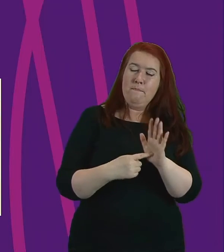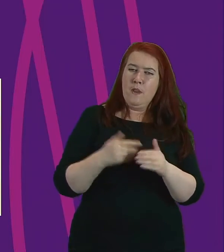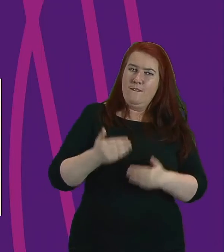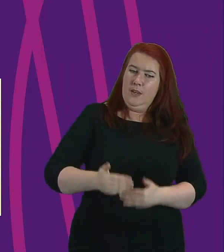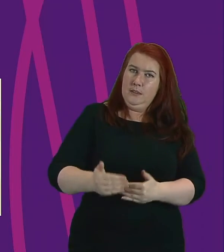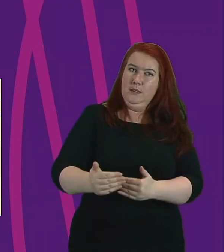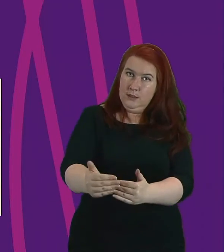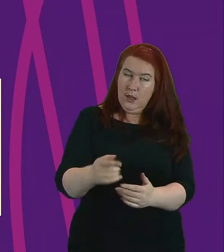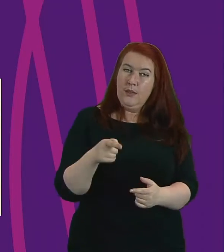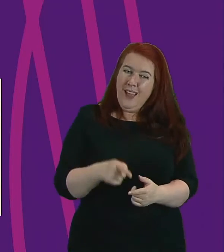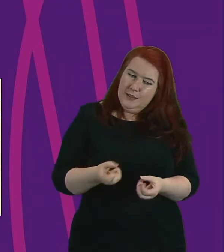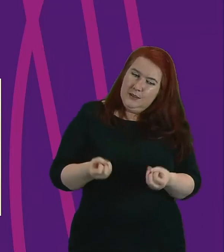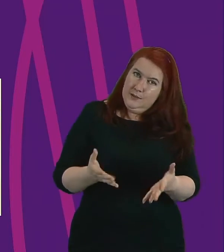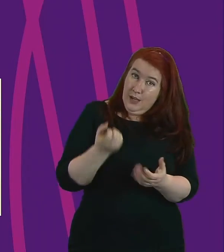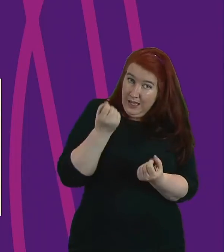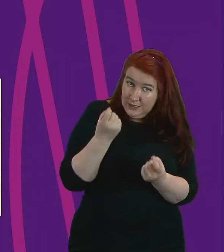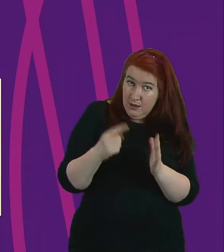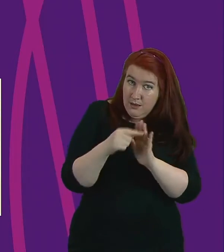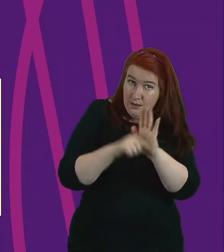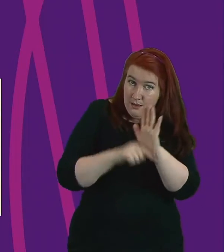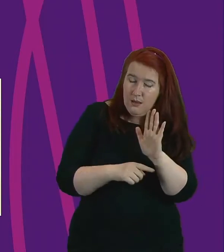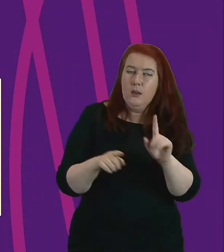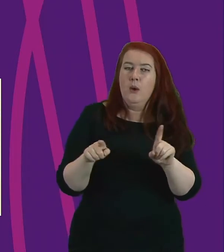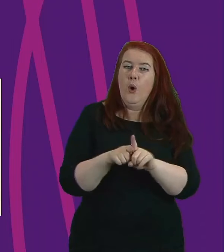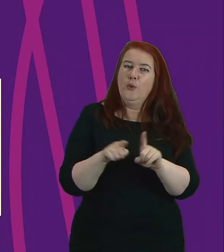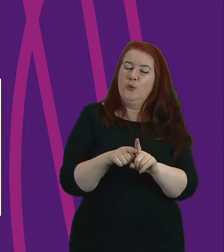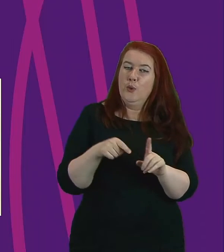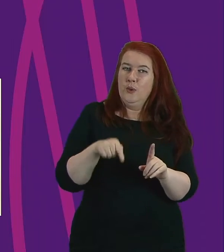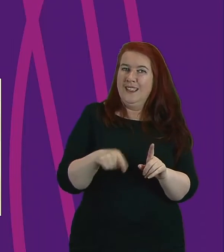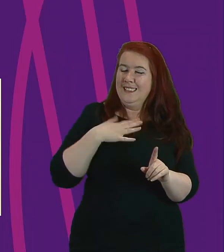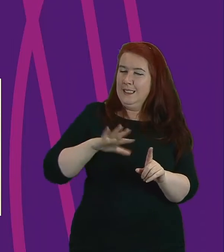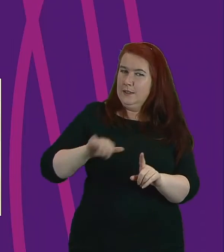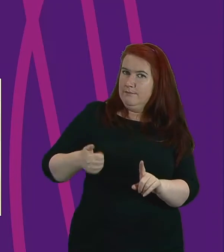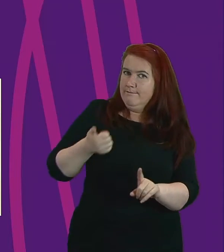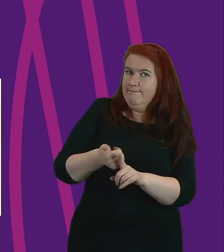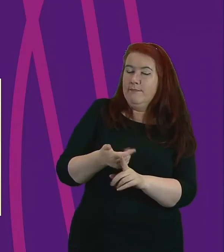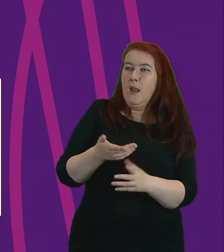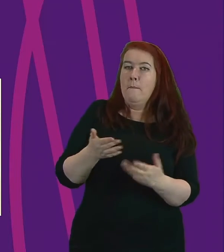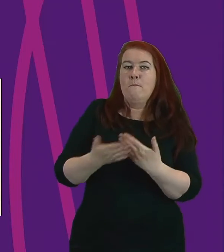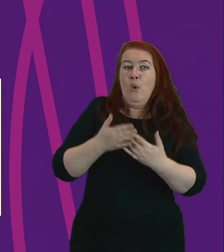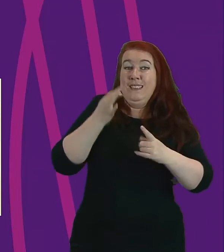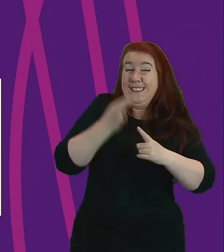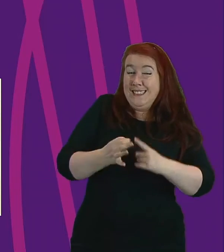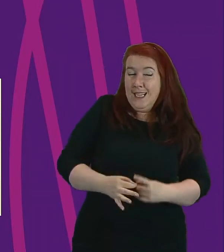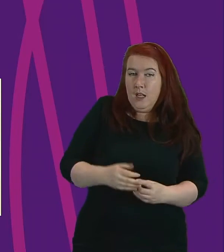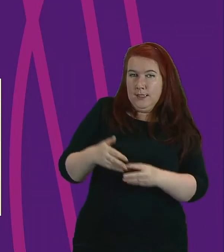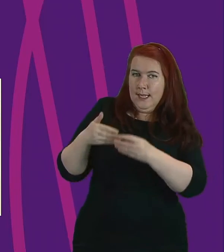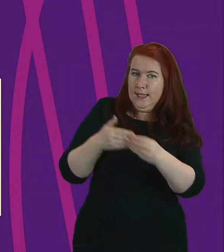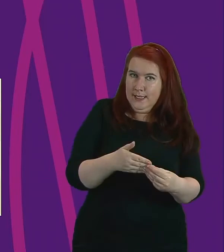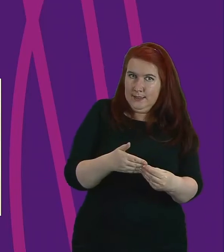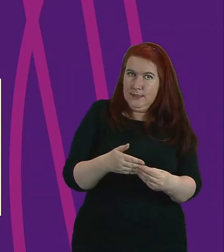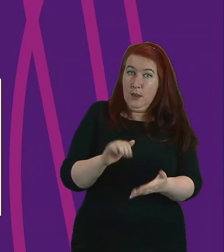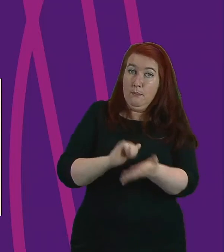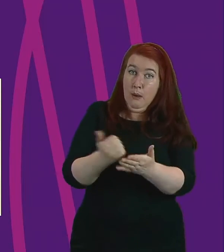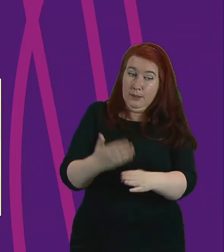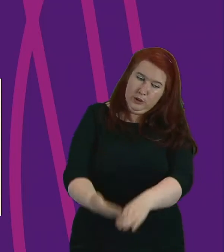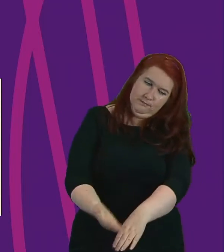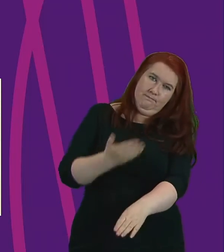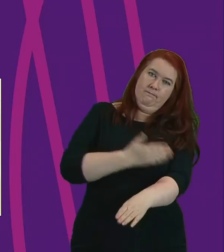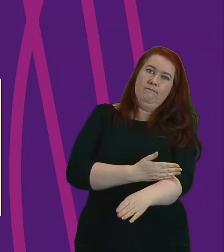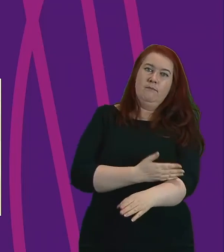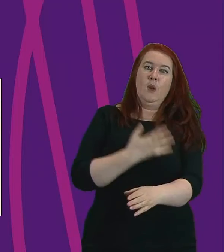to give some of that certainty, but it needs to be backed up with detailed guidance published in advance of